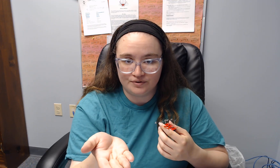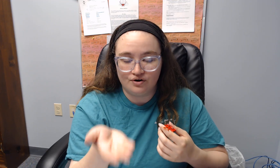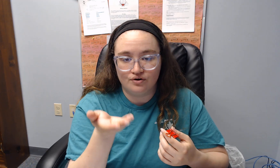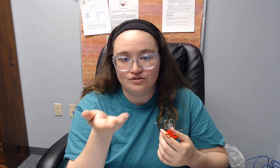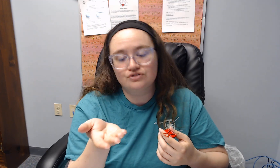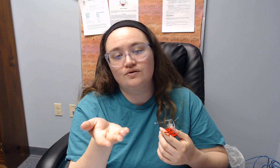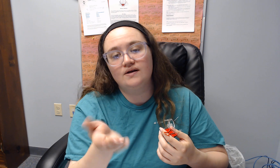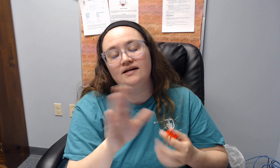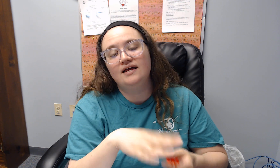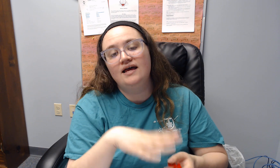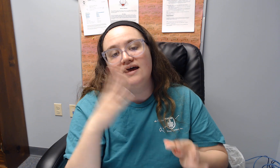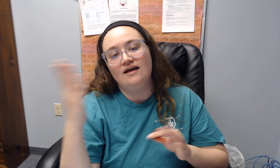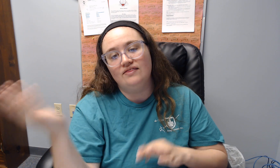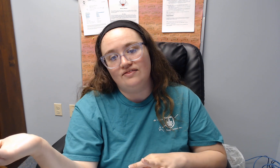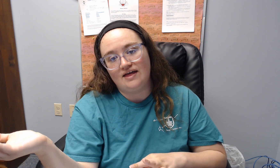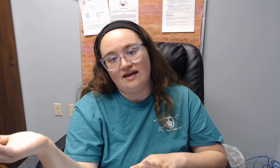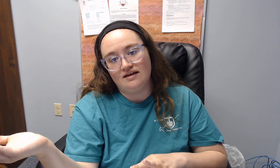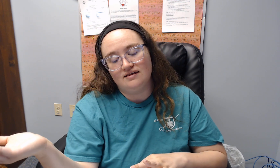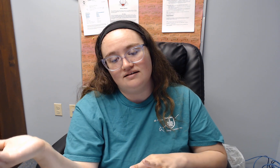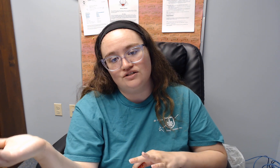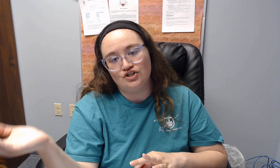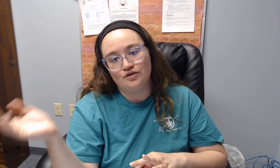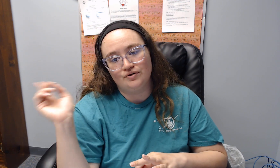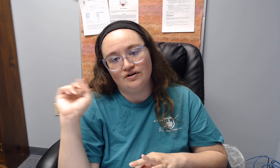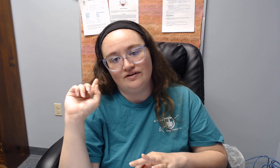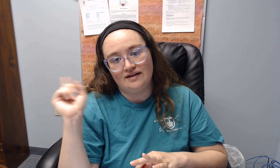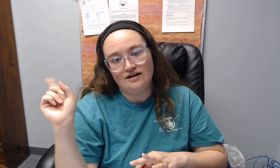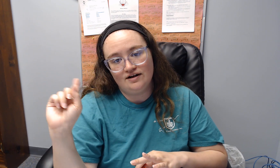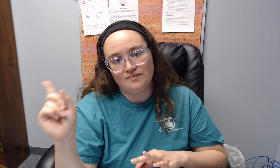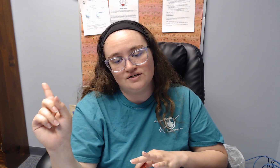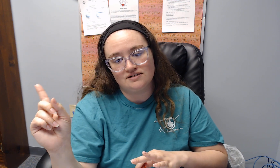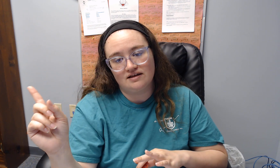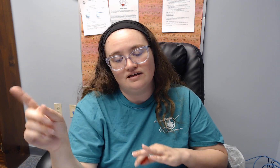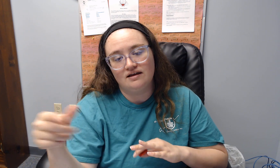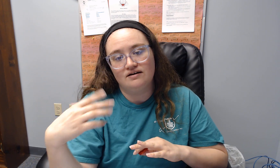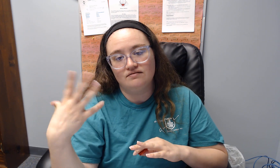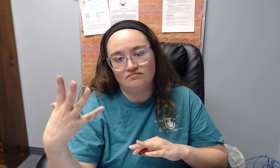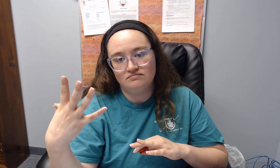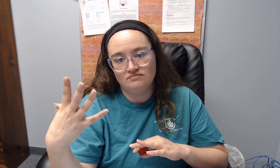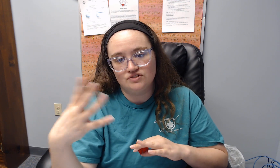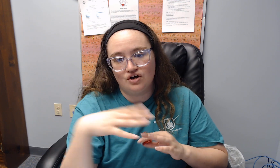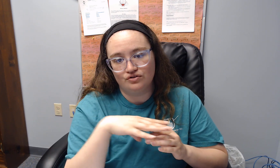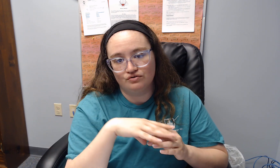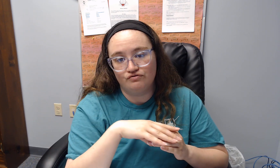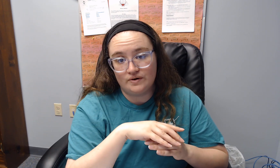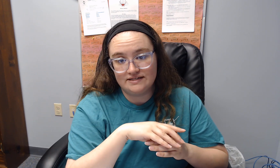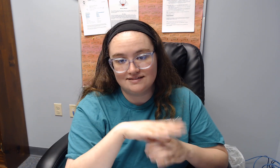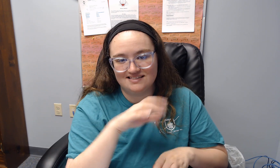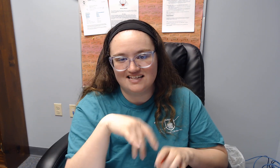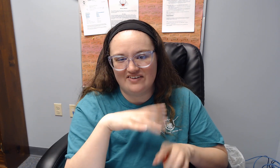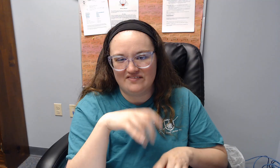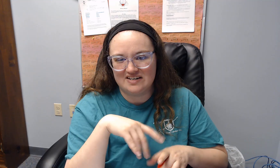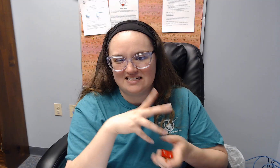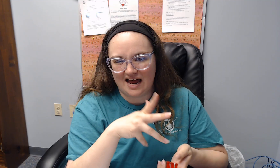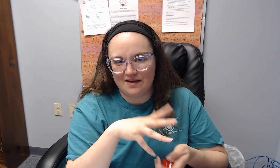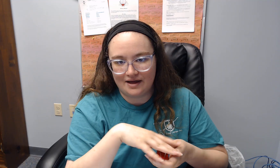on screen, and then the interpreter and the hearing person can talk through voice instead of having to type back and